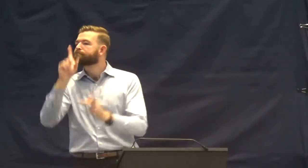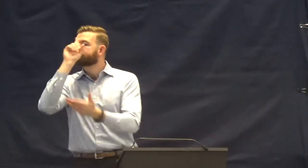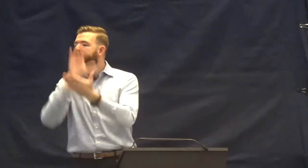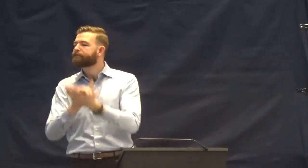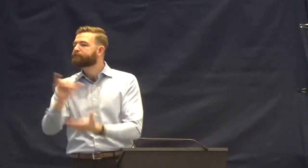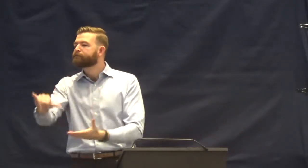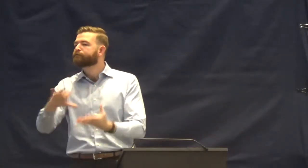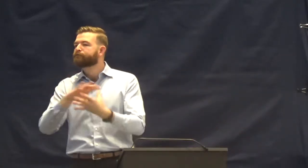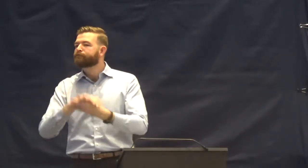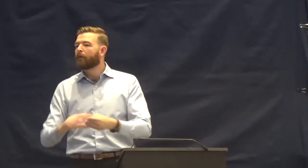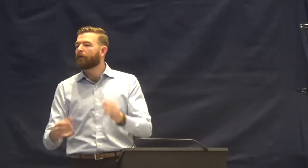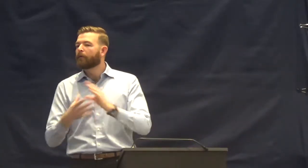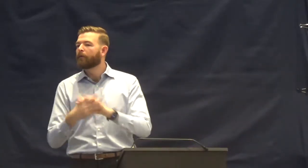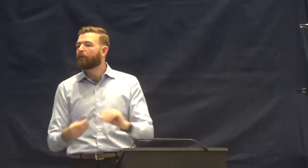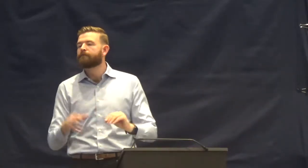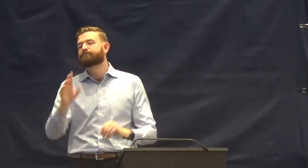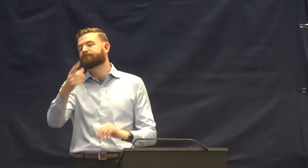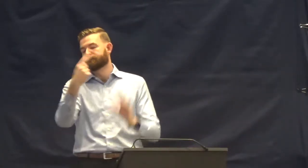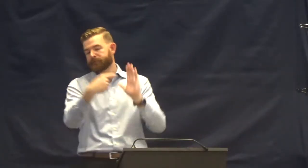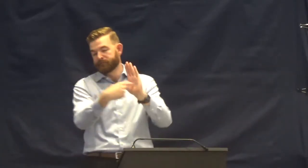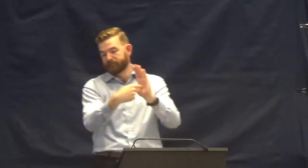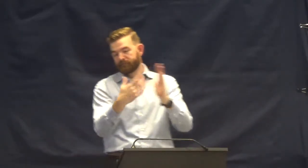And deaf people believe that story as well.